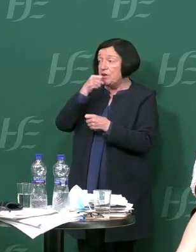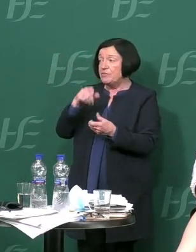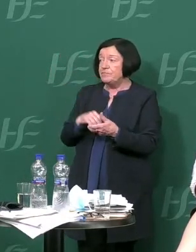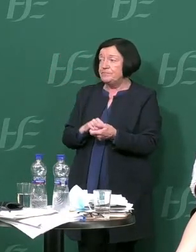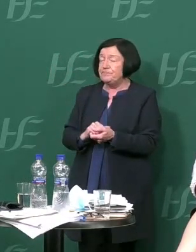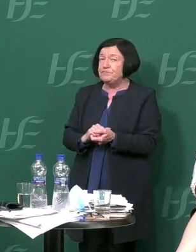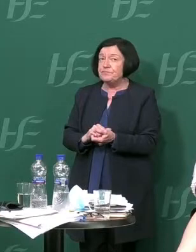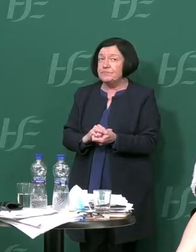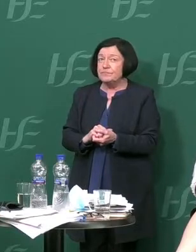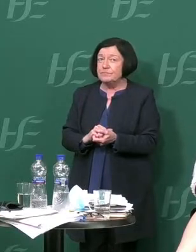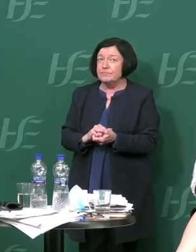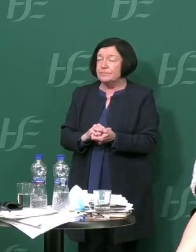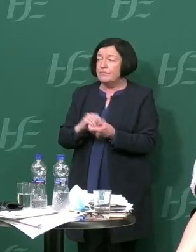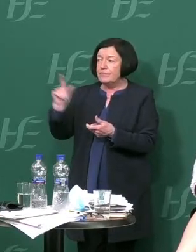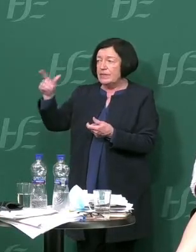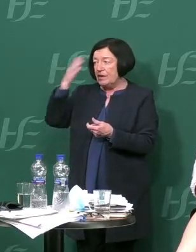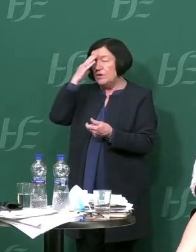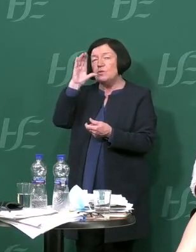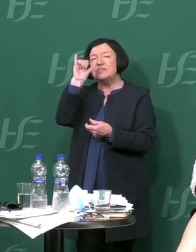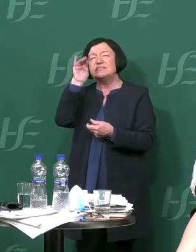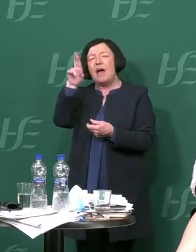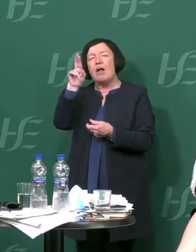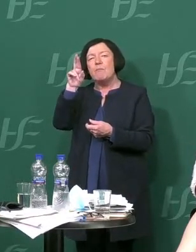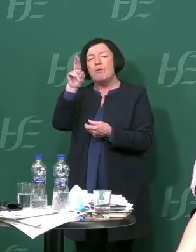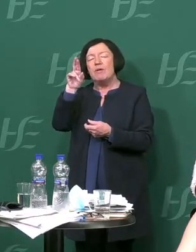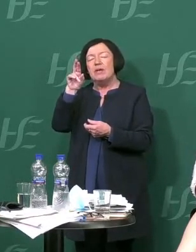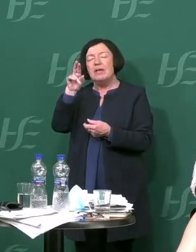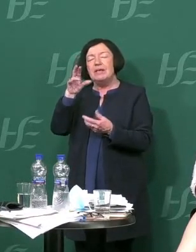Thank you. I know that the Cyberattack